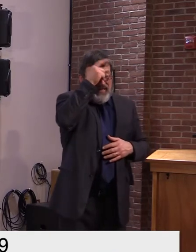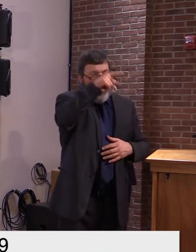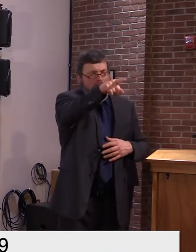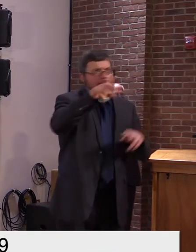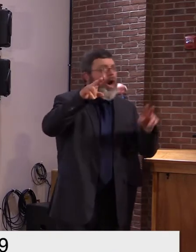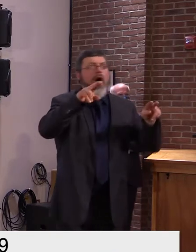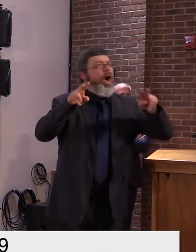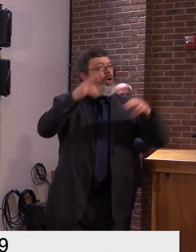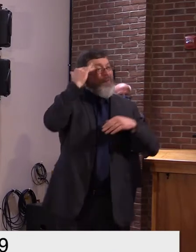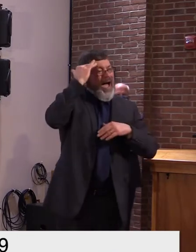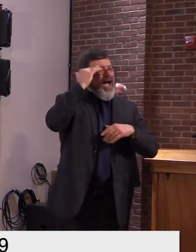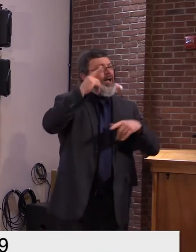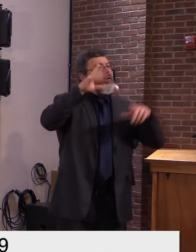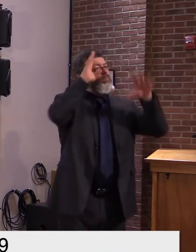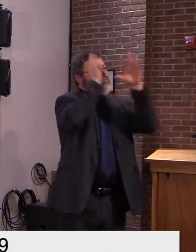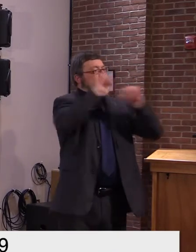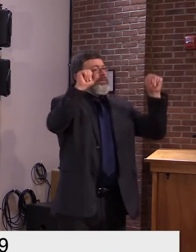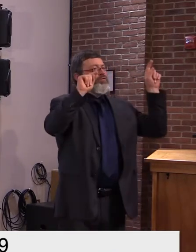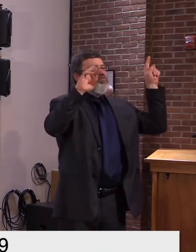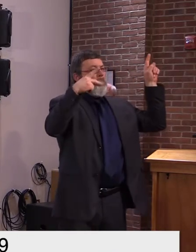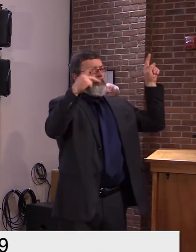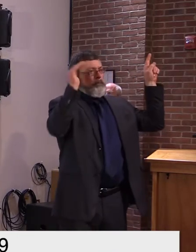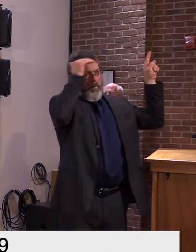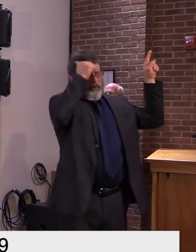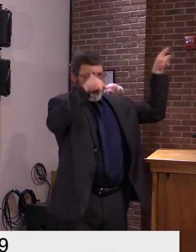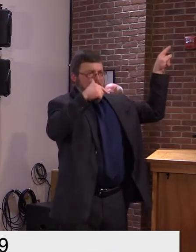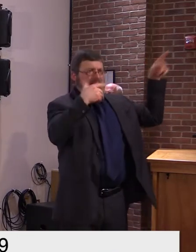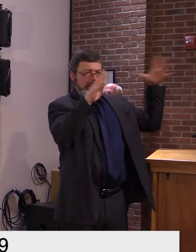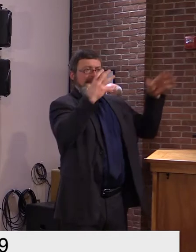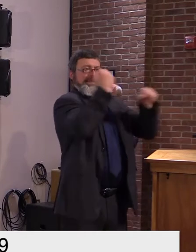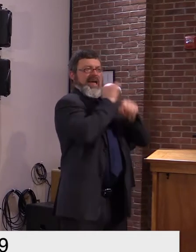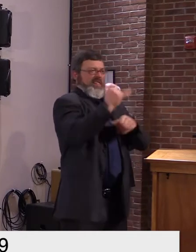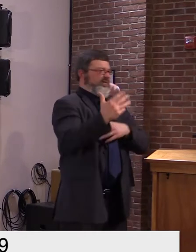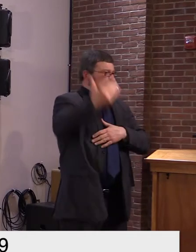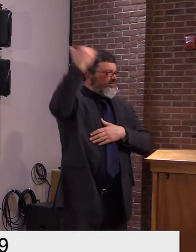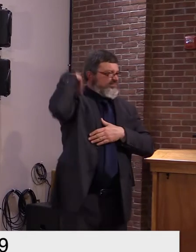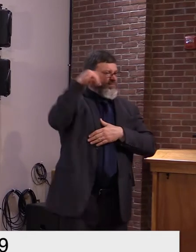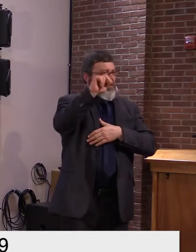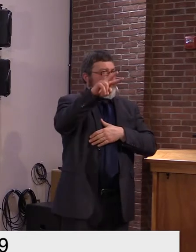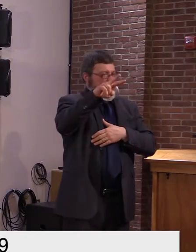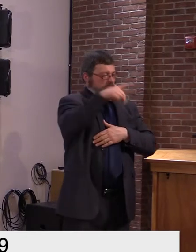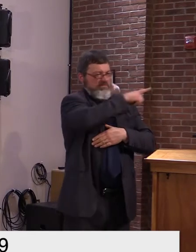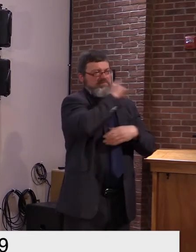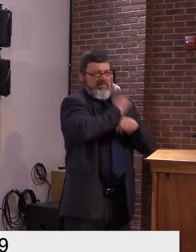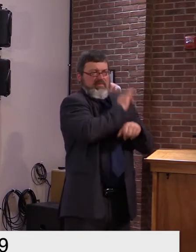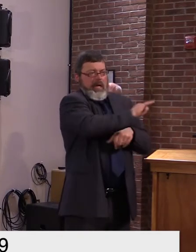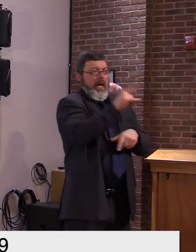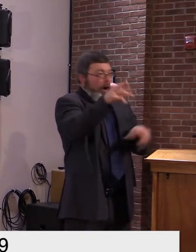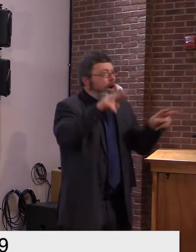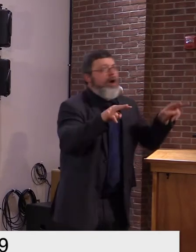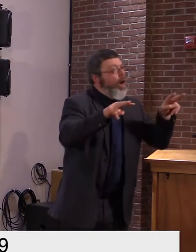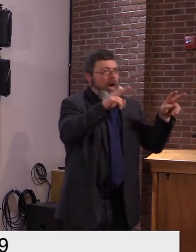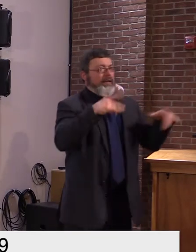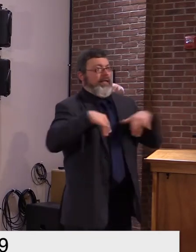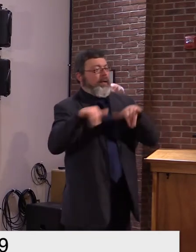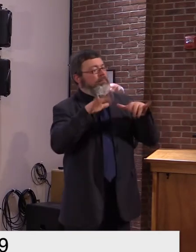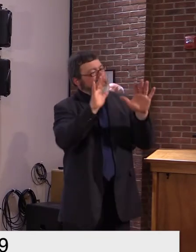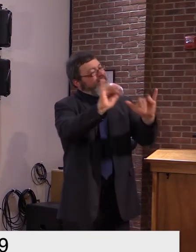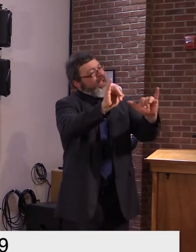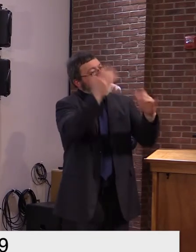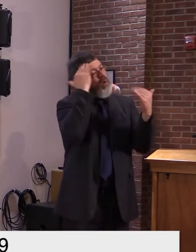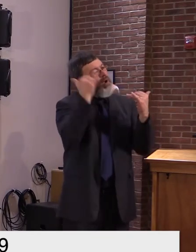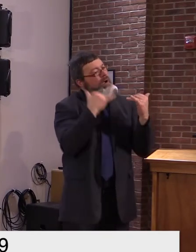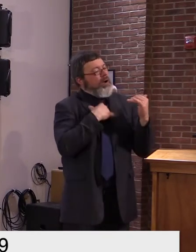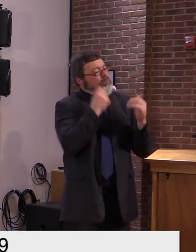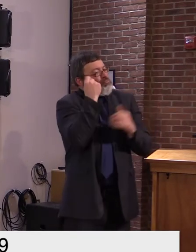ill. So all I can tell you is we have plenty of it available. The